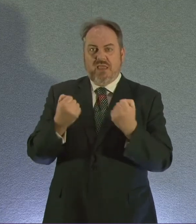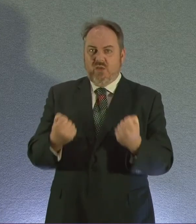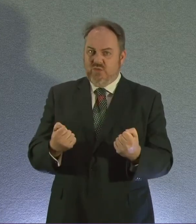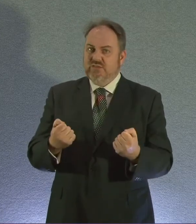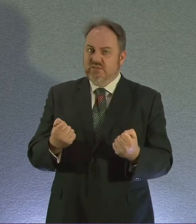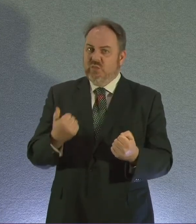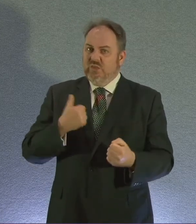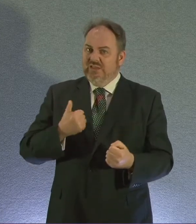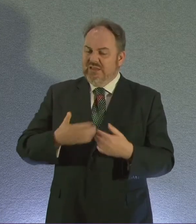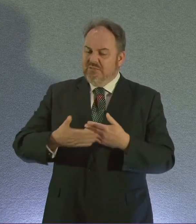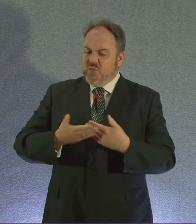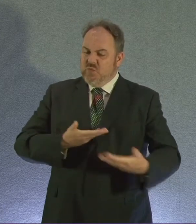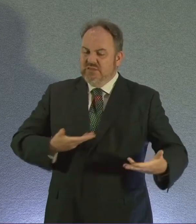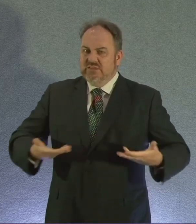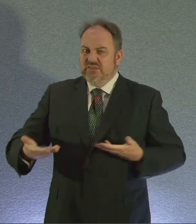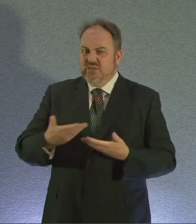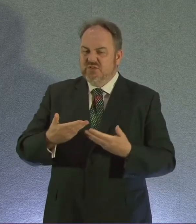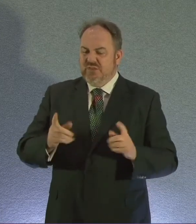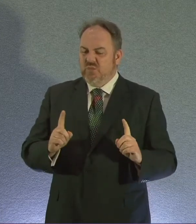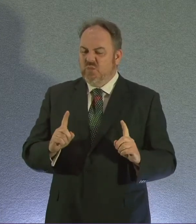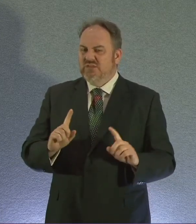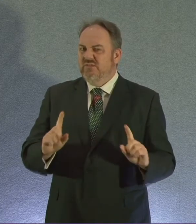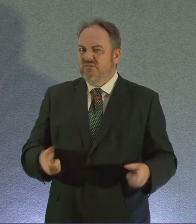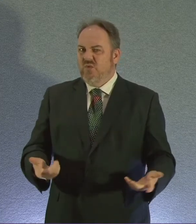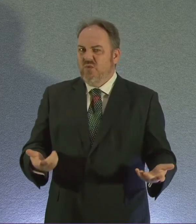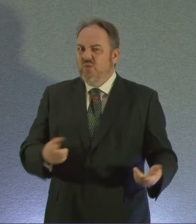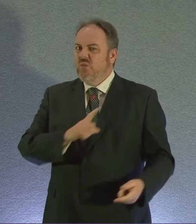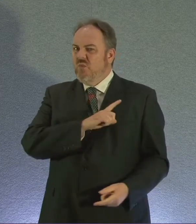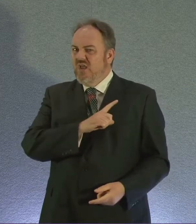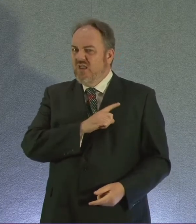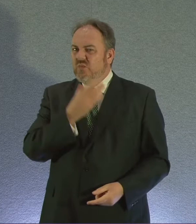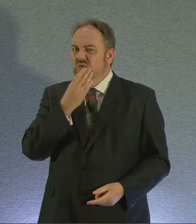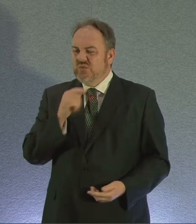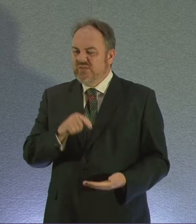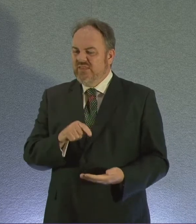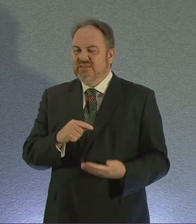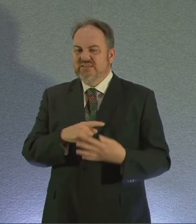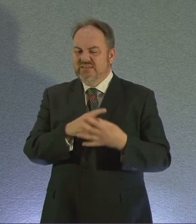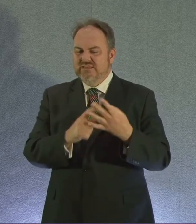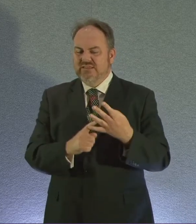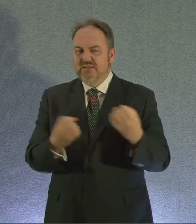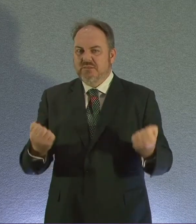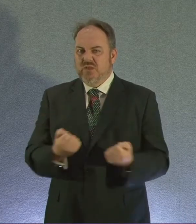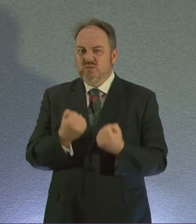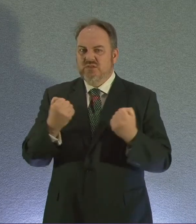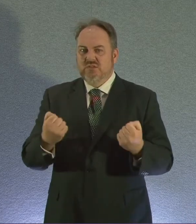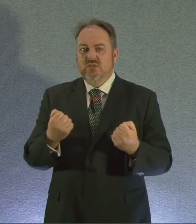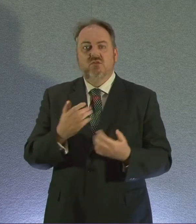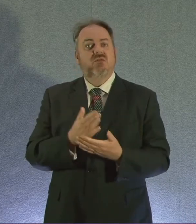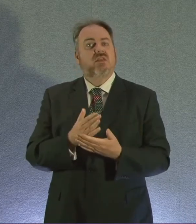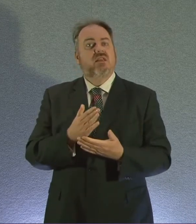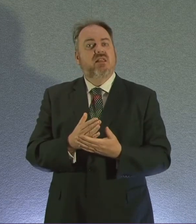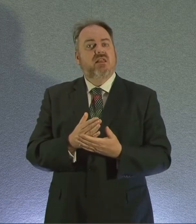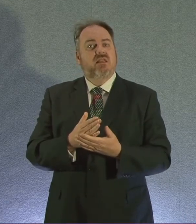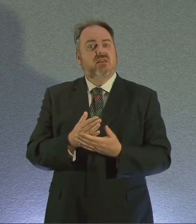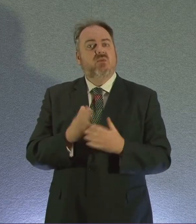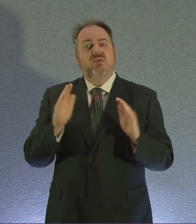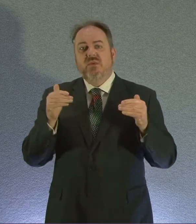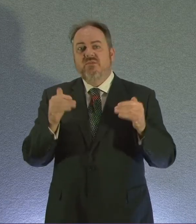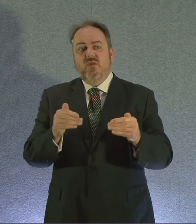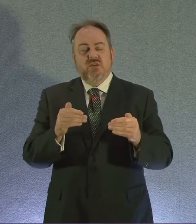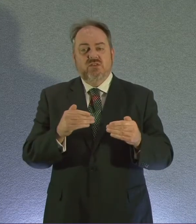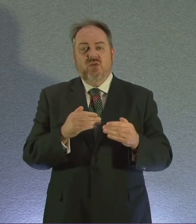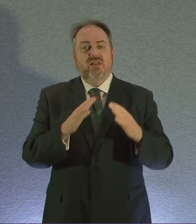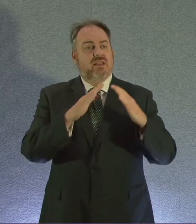detailed discussions on that. The Scottish Green Party unashamedly focused on one element, and that was housing, and very grateful